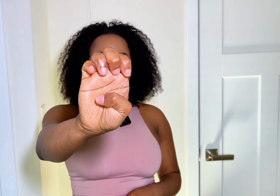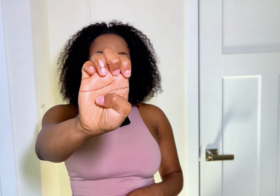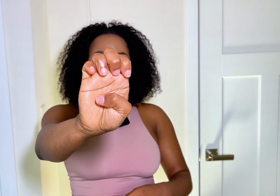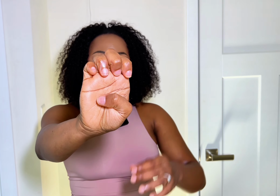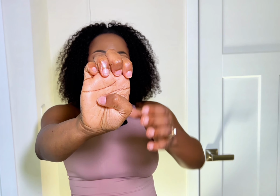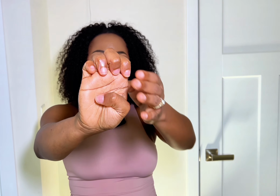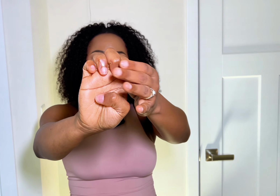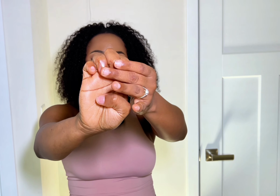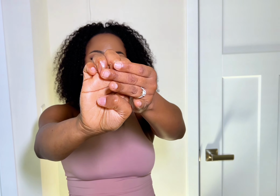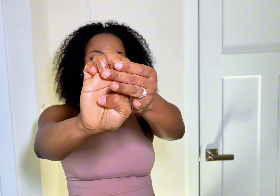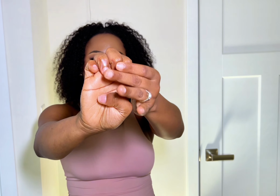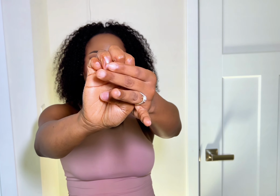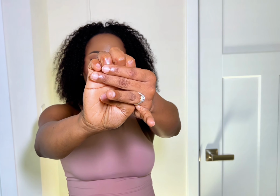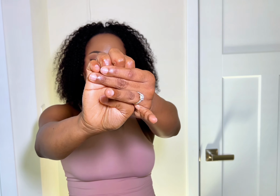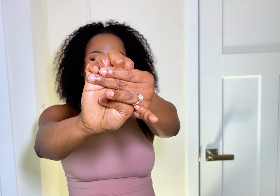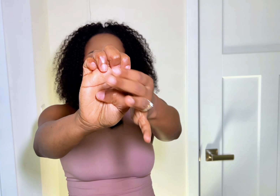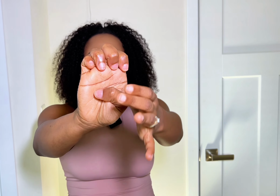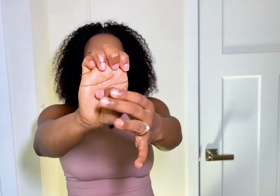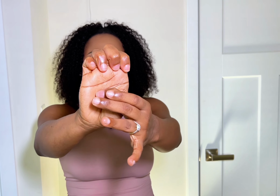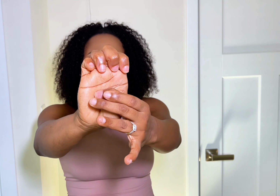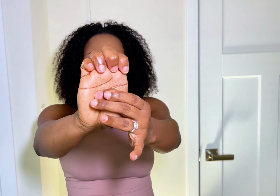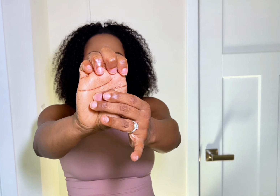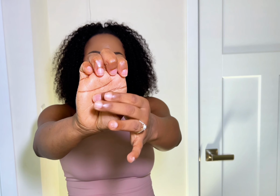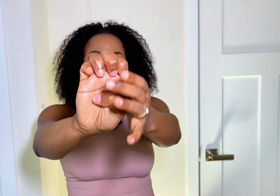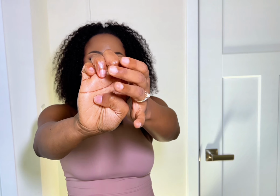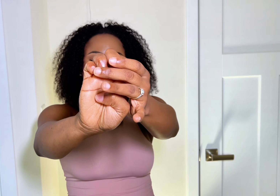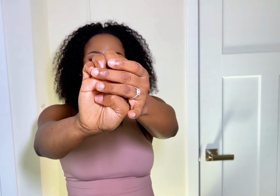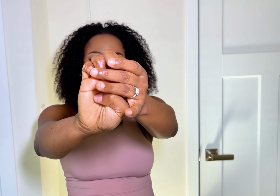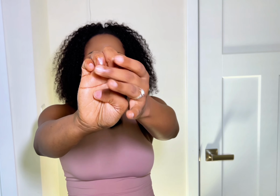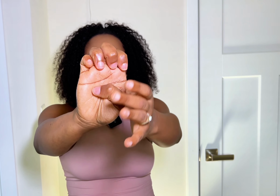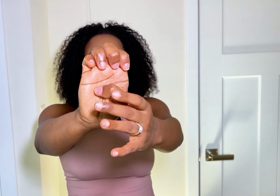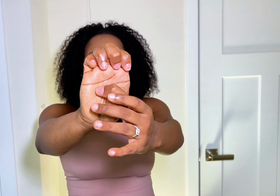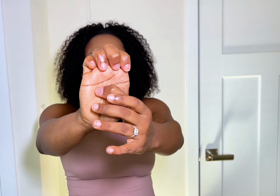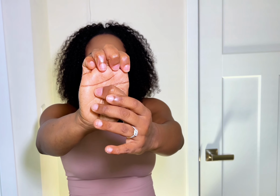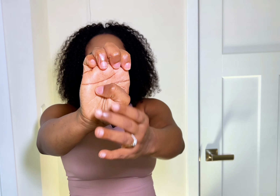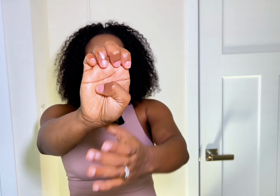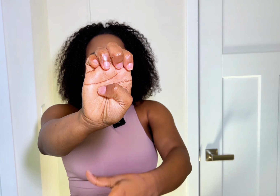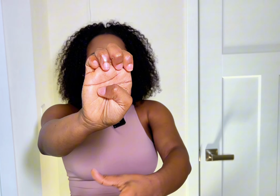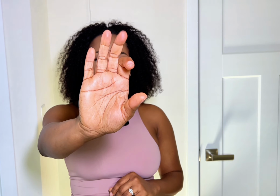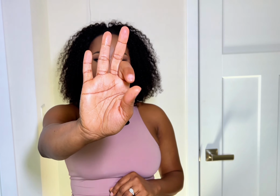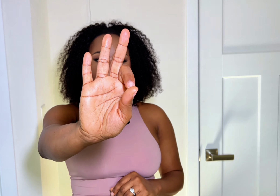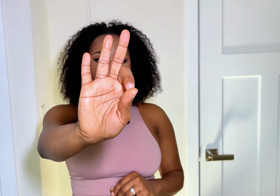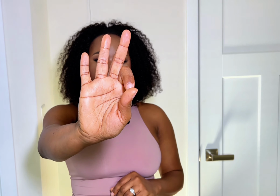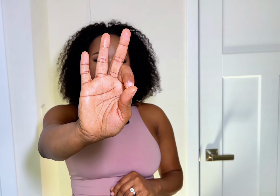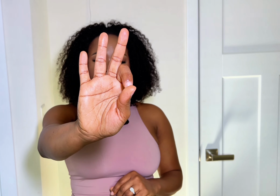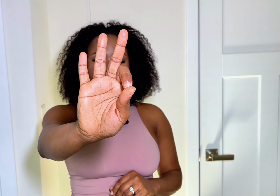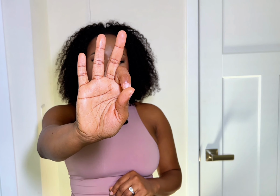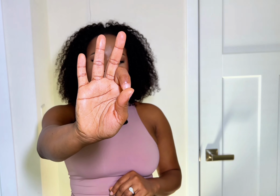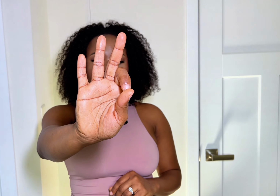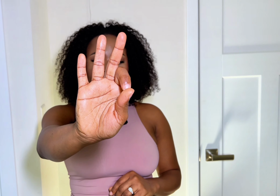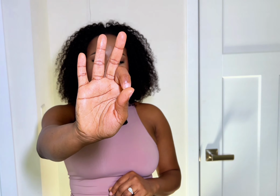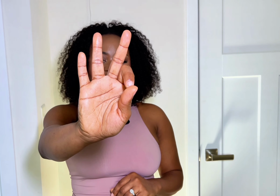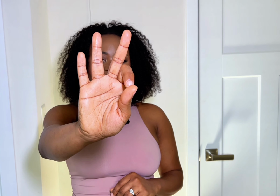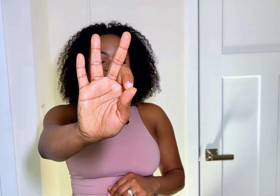you have all your fingers curled up like this. This is E. F is pretty